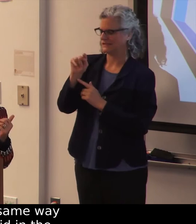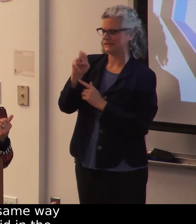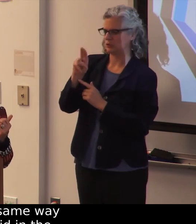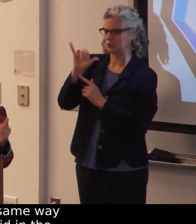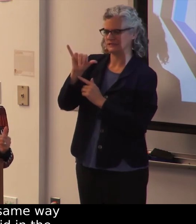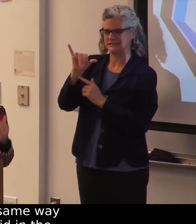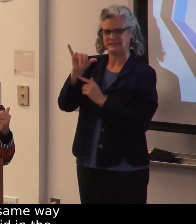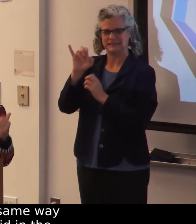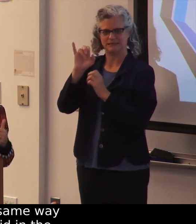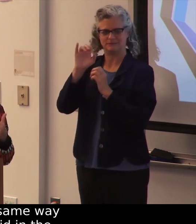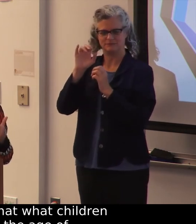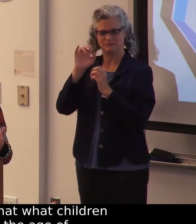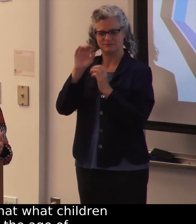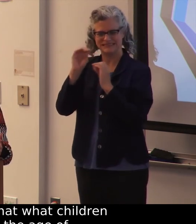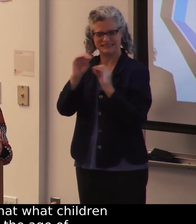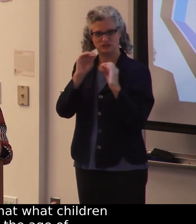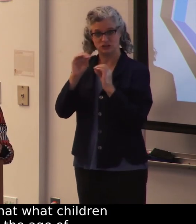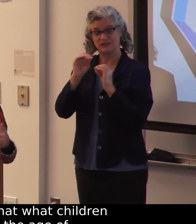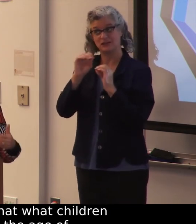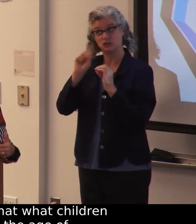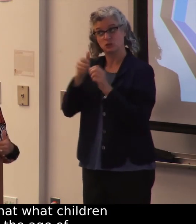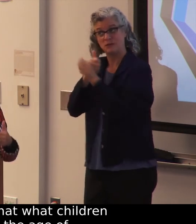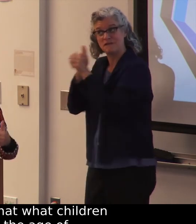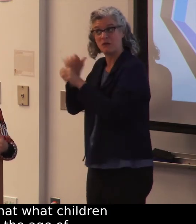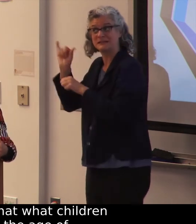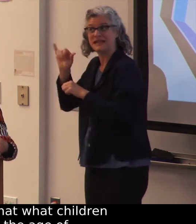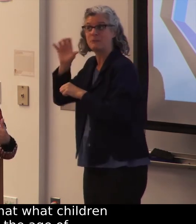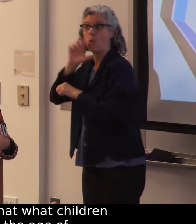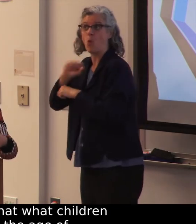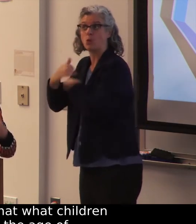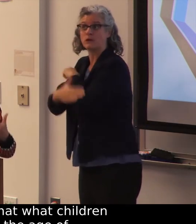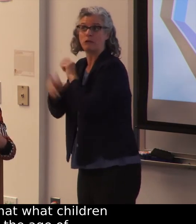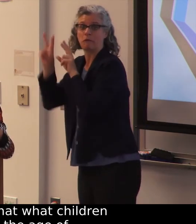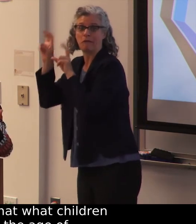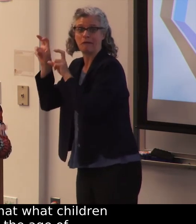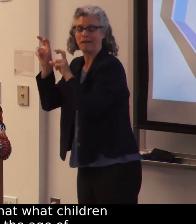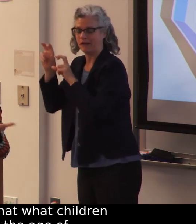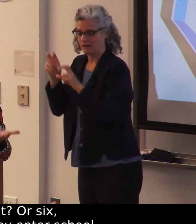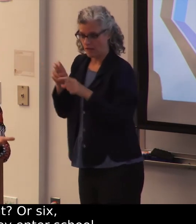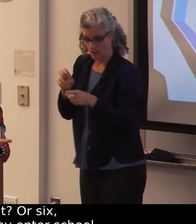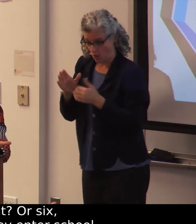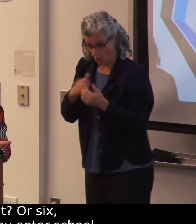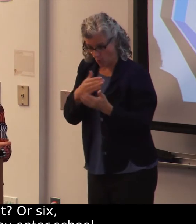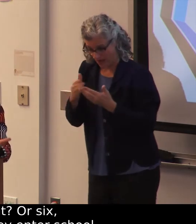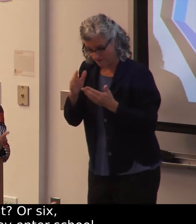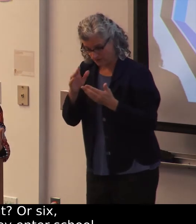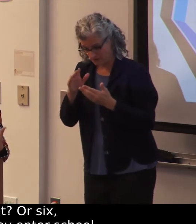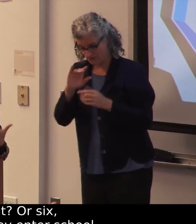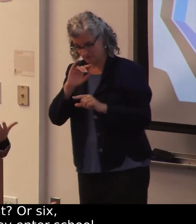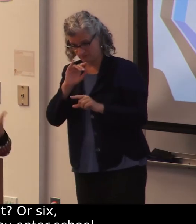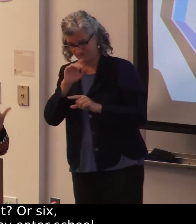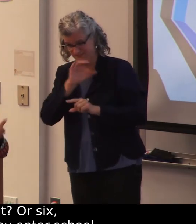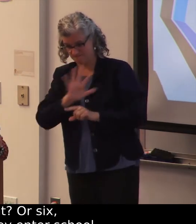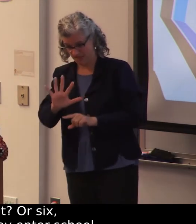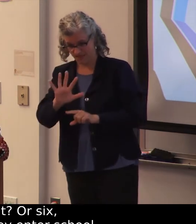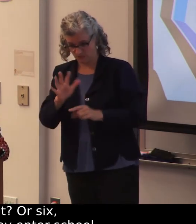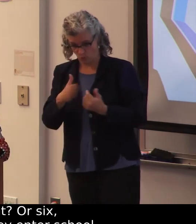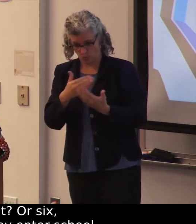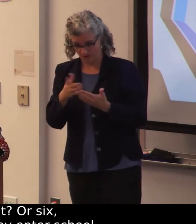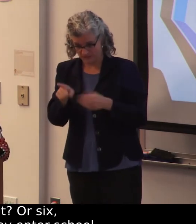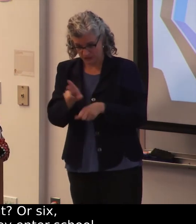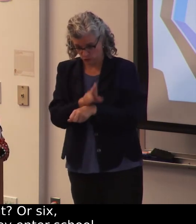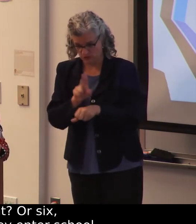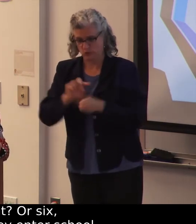old country, making assumptions that what children bring by the age of 5 is whatever it is, right? Or 6 whenever they